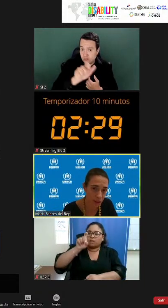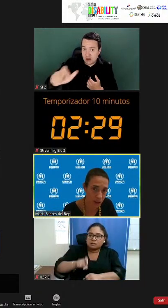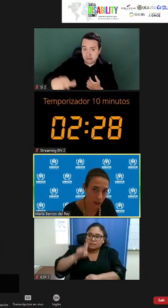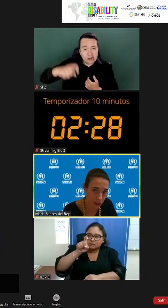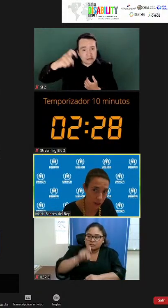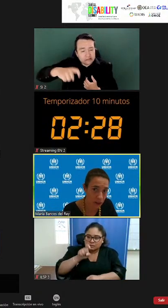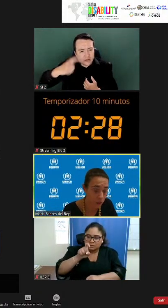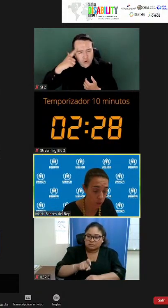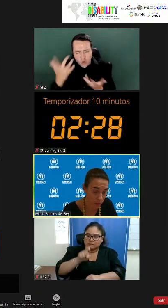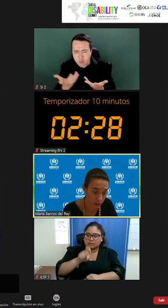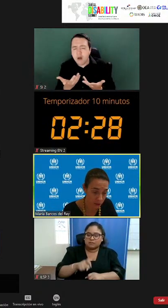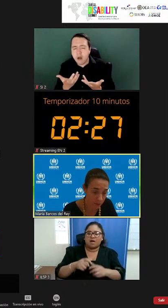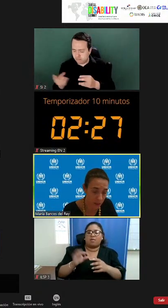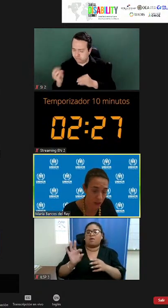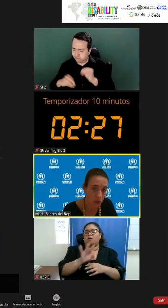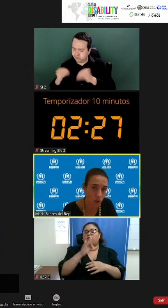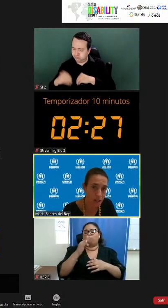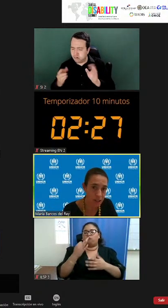is